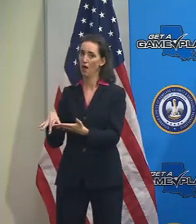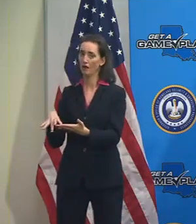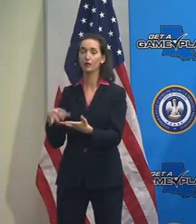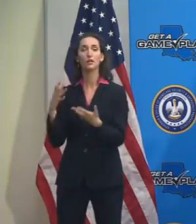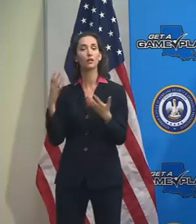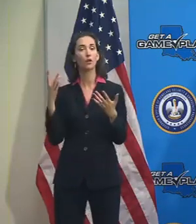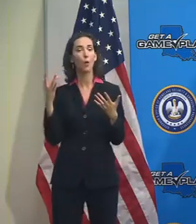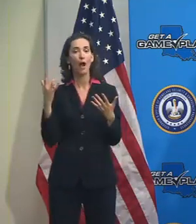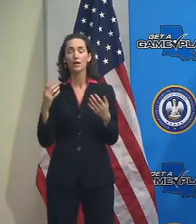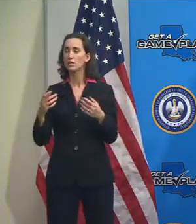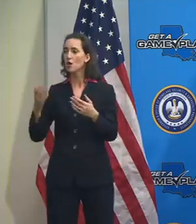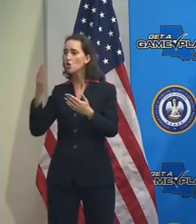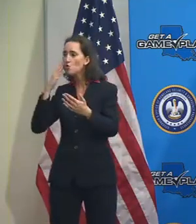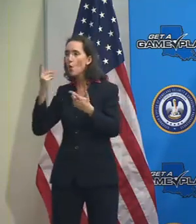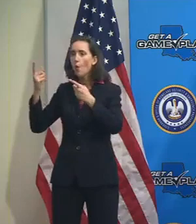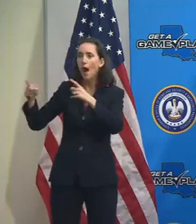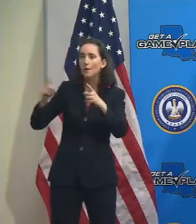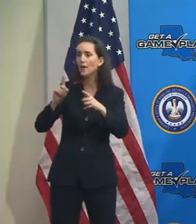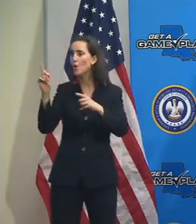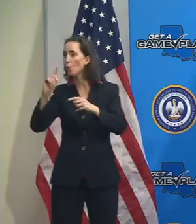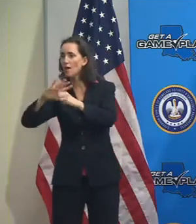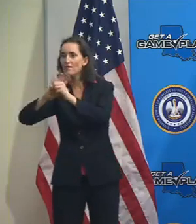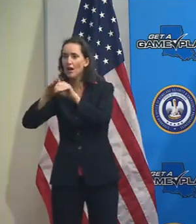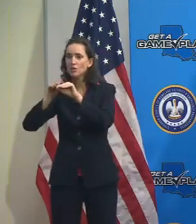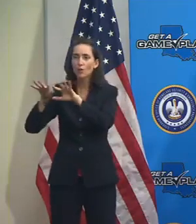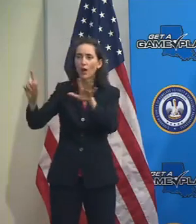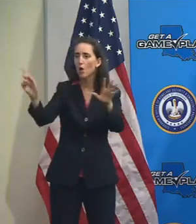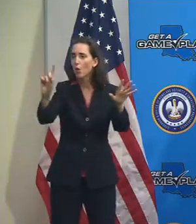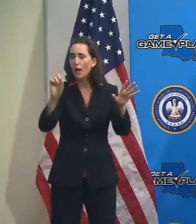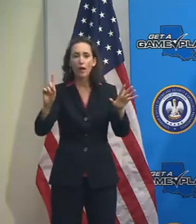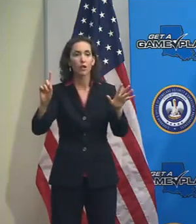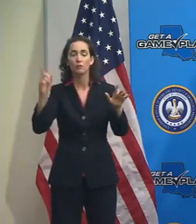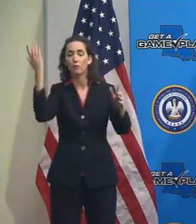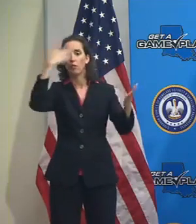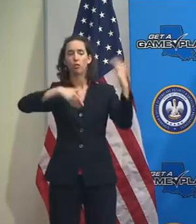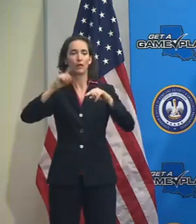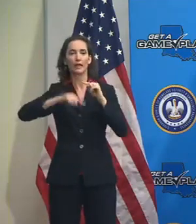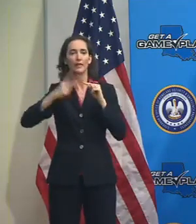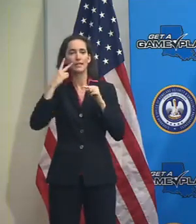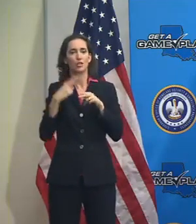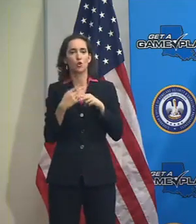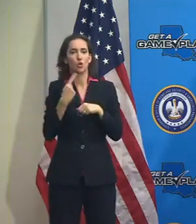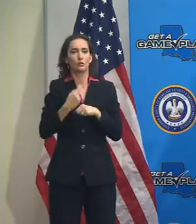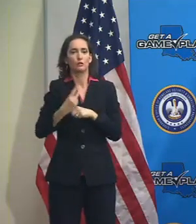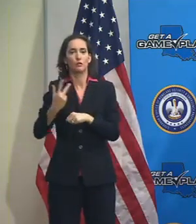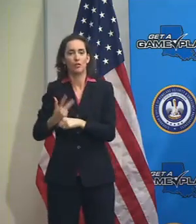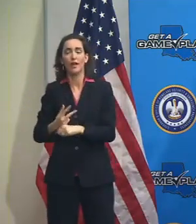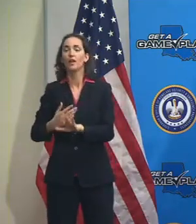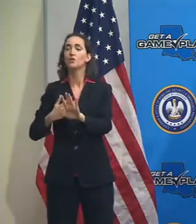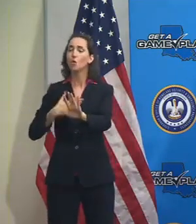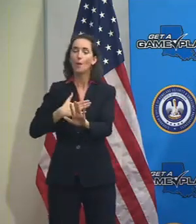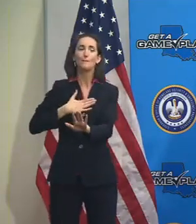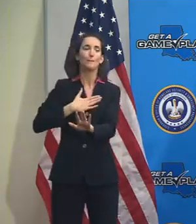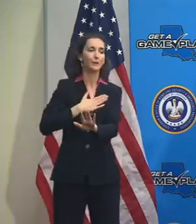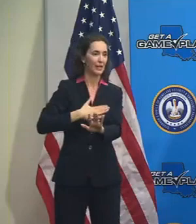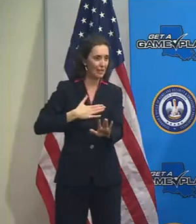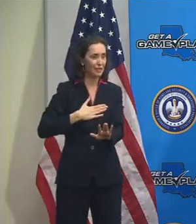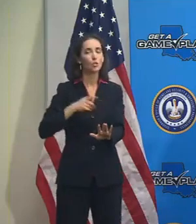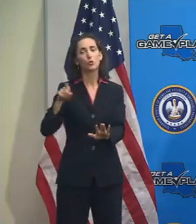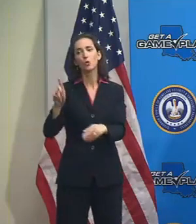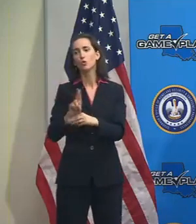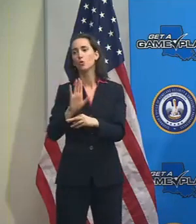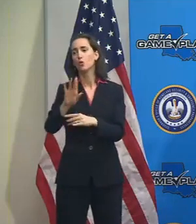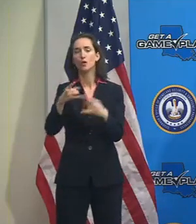lose visibility into what the virus is doing for some period of time. And so we are asking everyone to make sure that you wear your